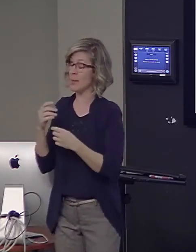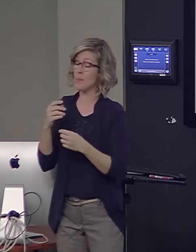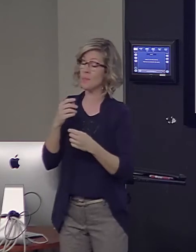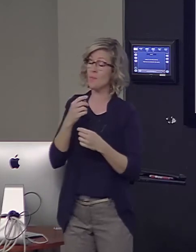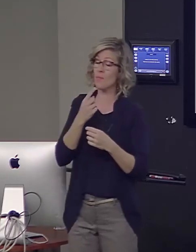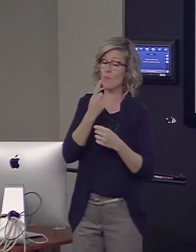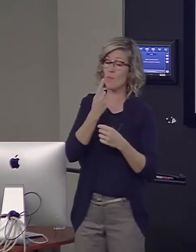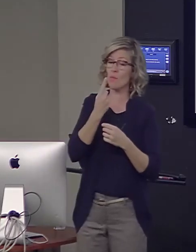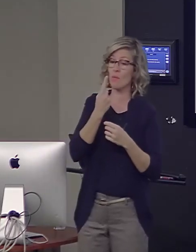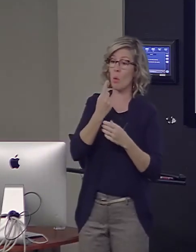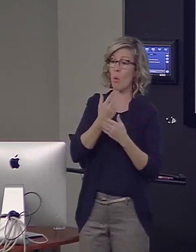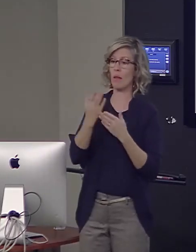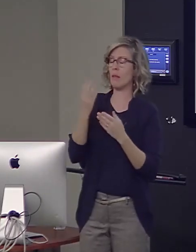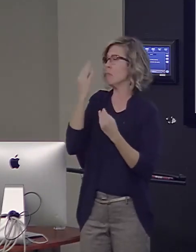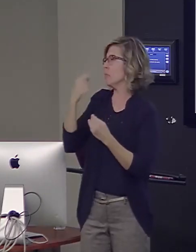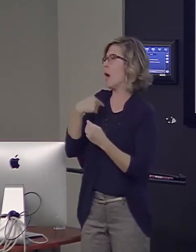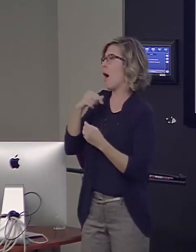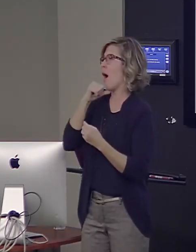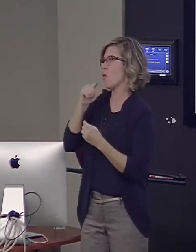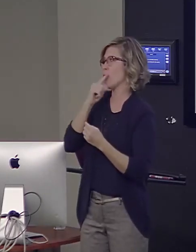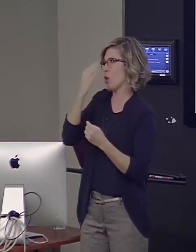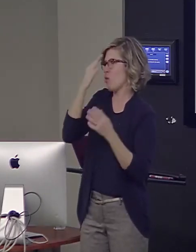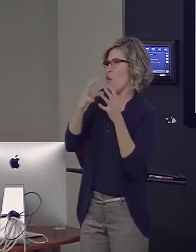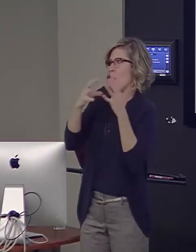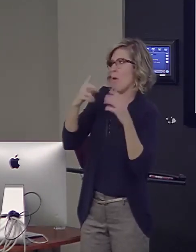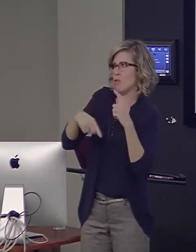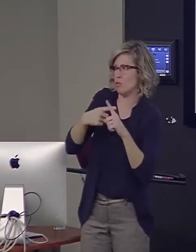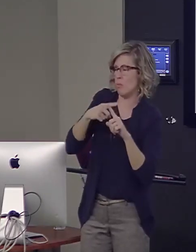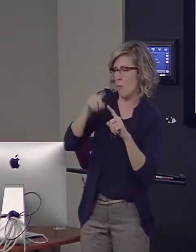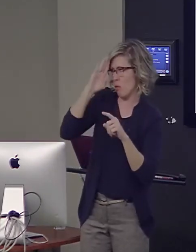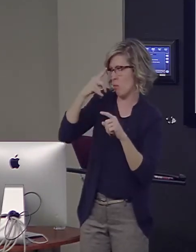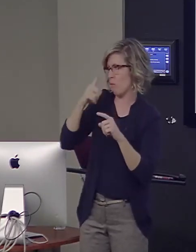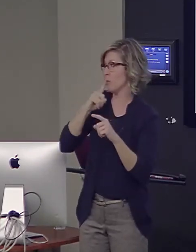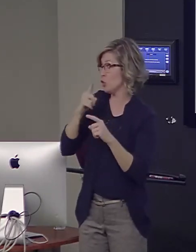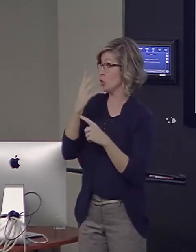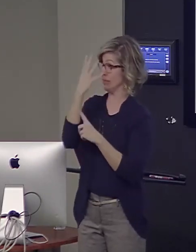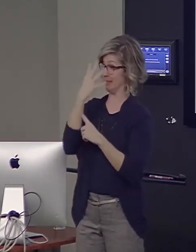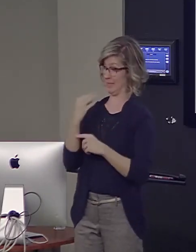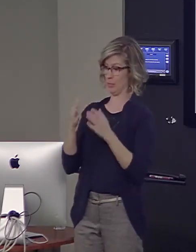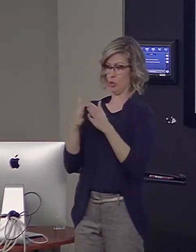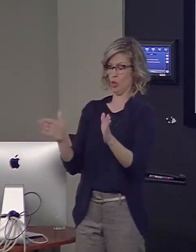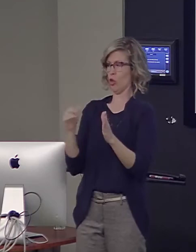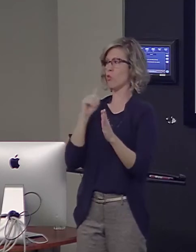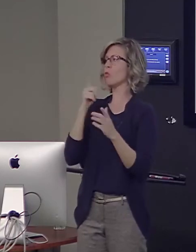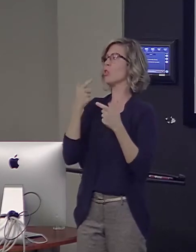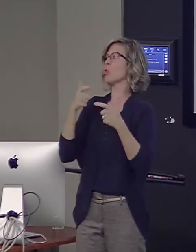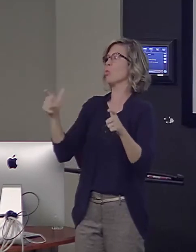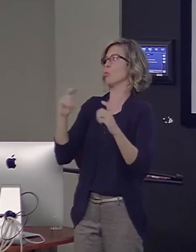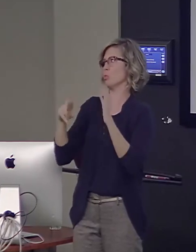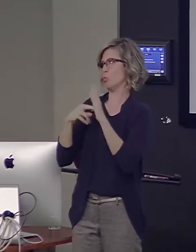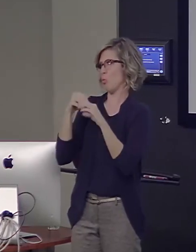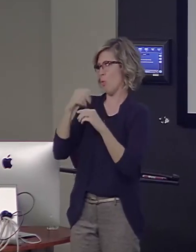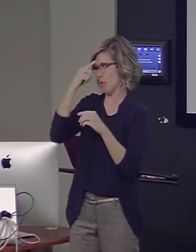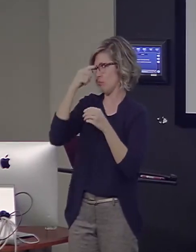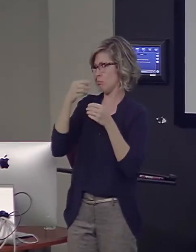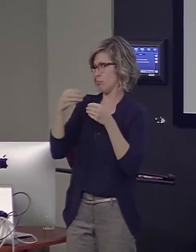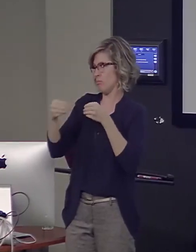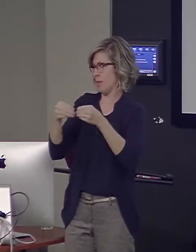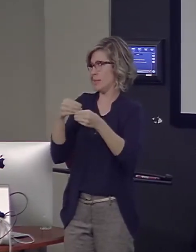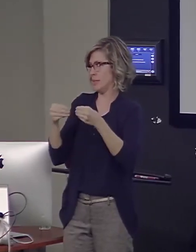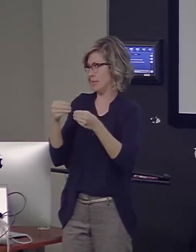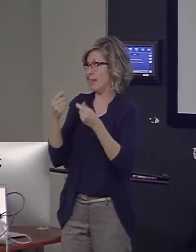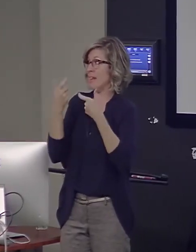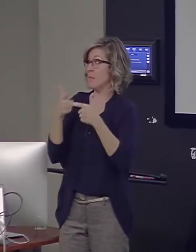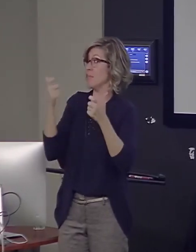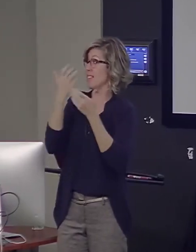that I don't know that much about, but actually certainly true, is that sleep plays a big role in plasticity. And there's the biggest evidence for this